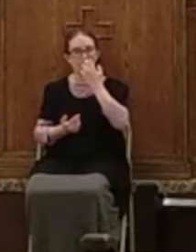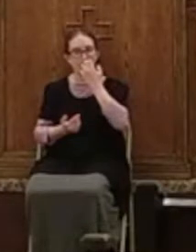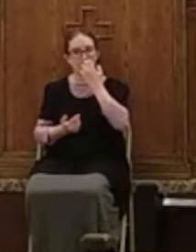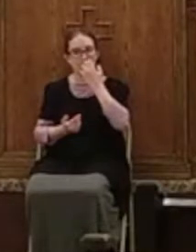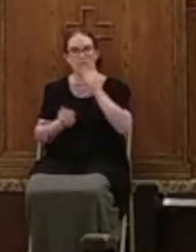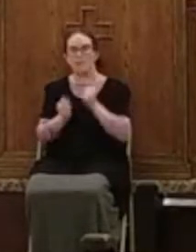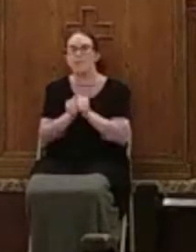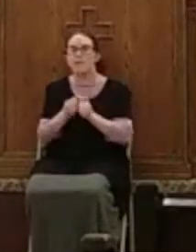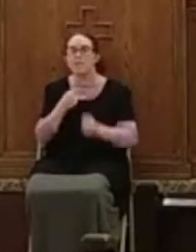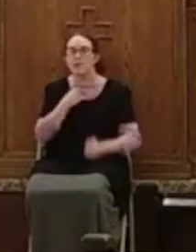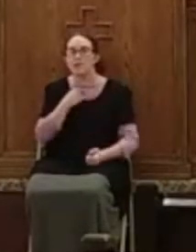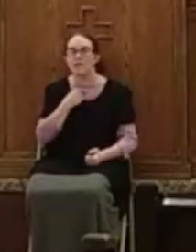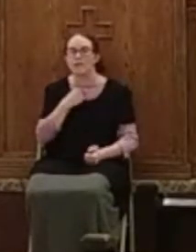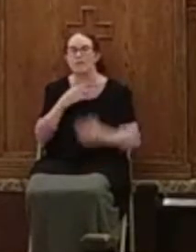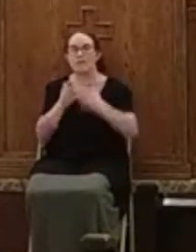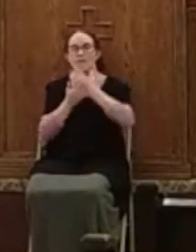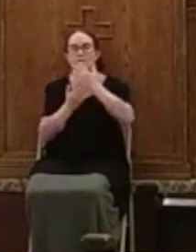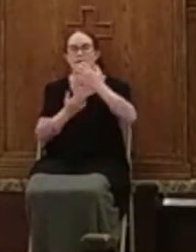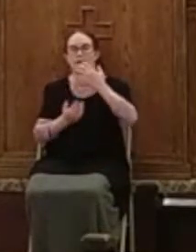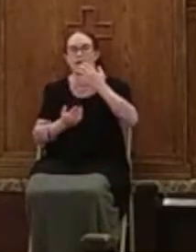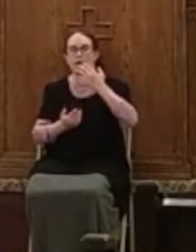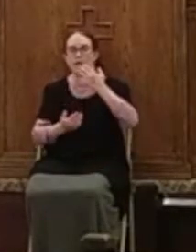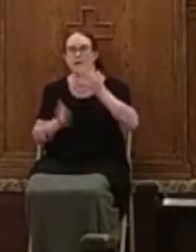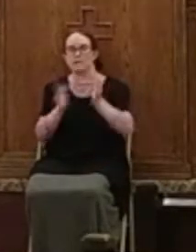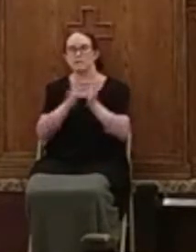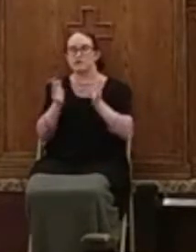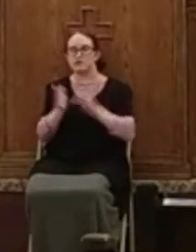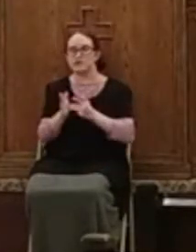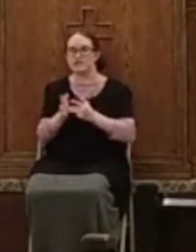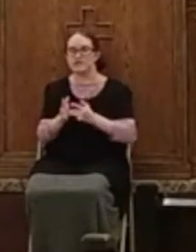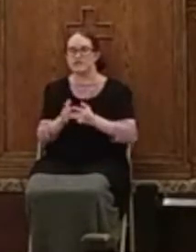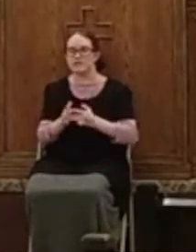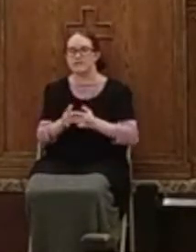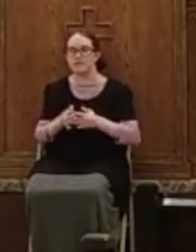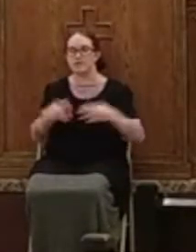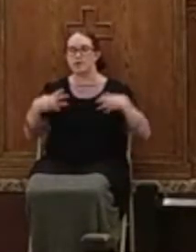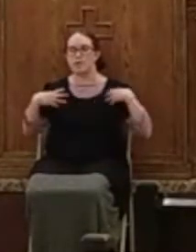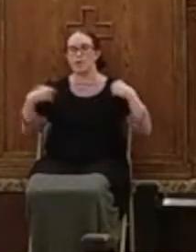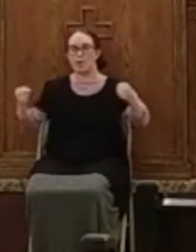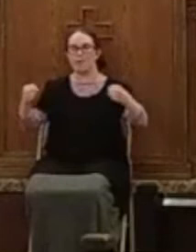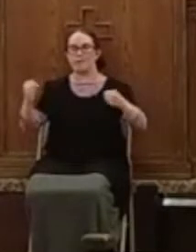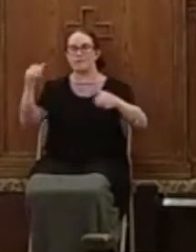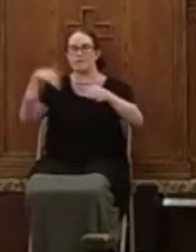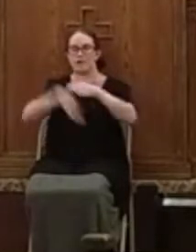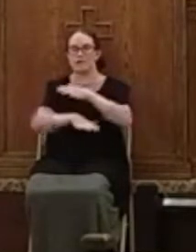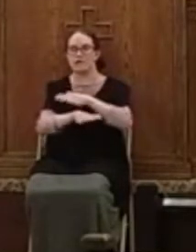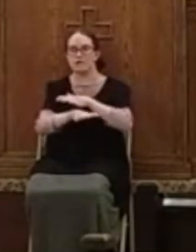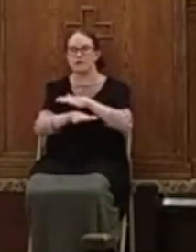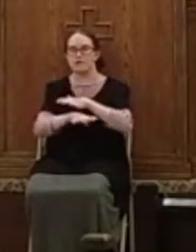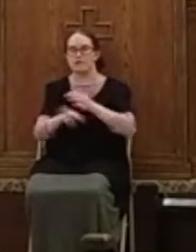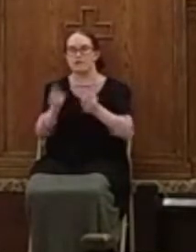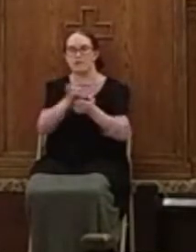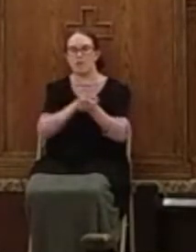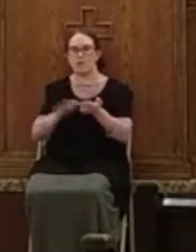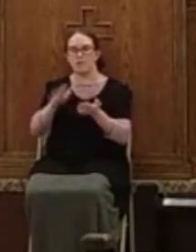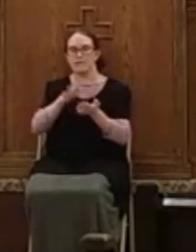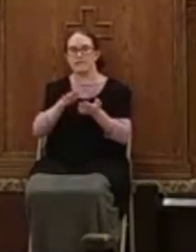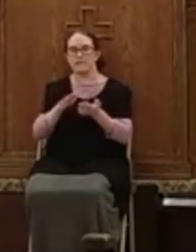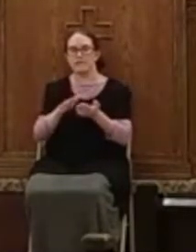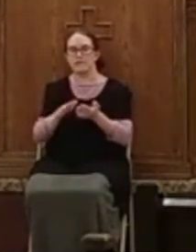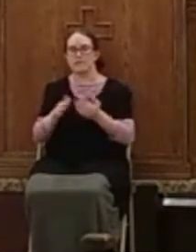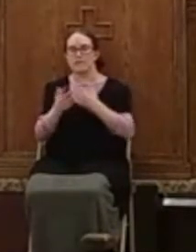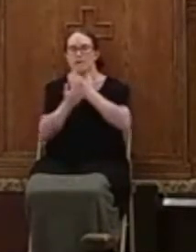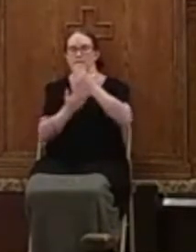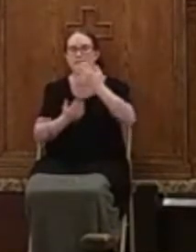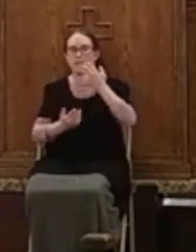Are you with me? By the blood of Jesus. Boldness to enter into the holiest by